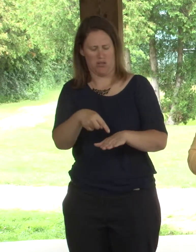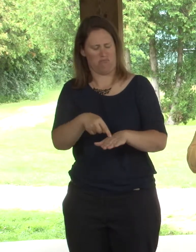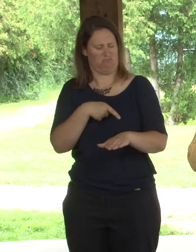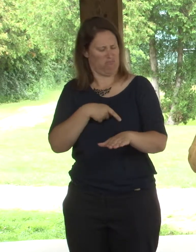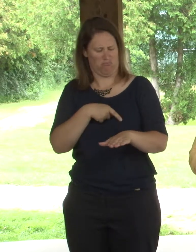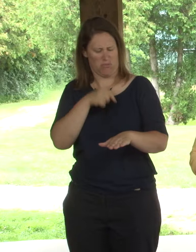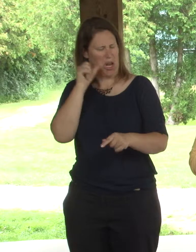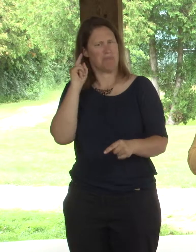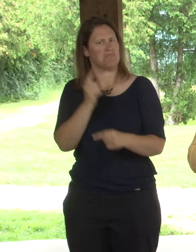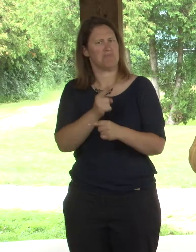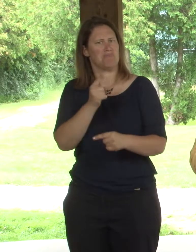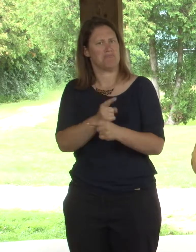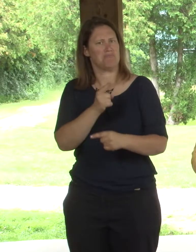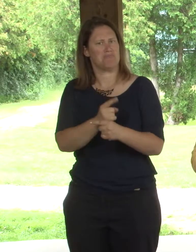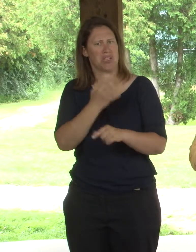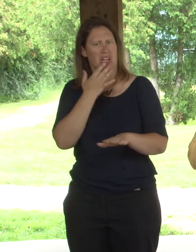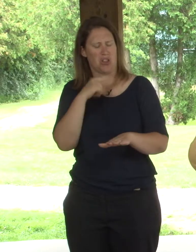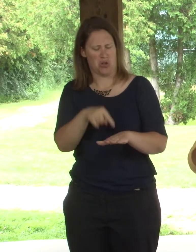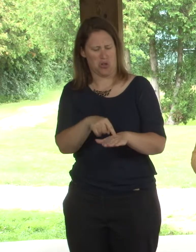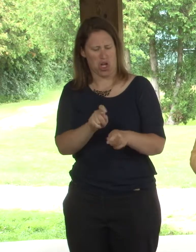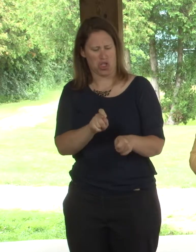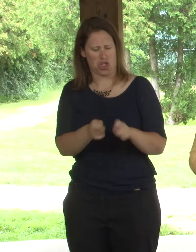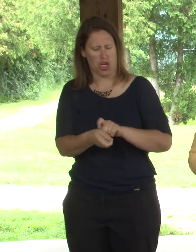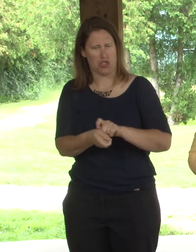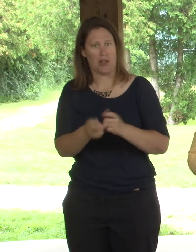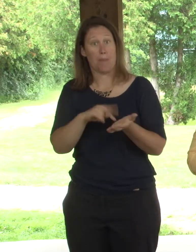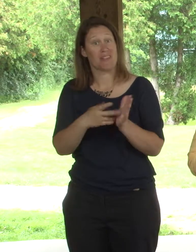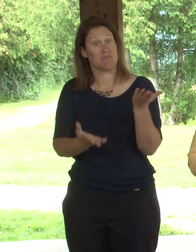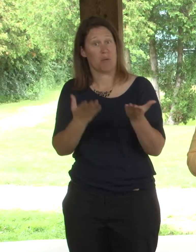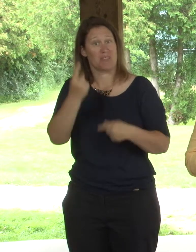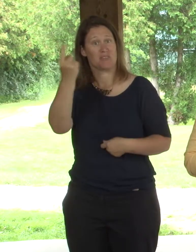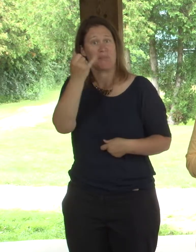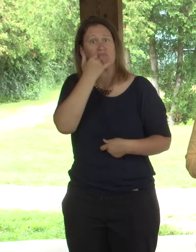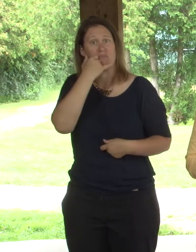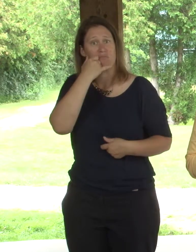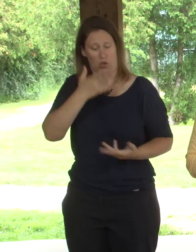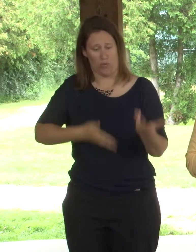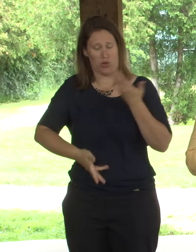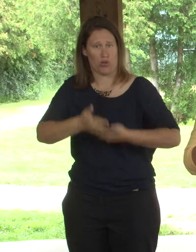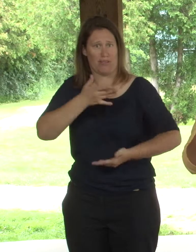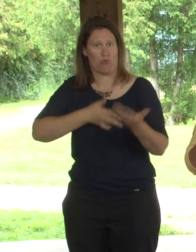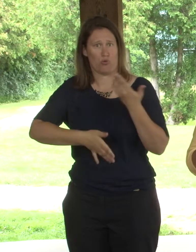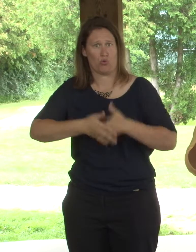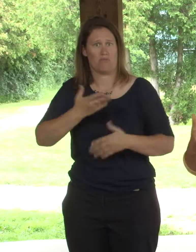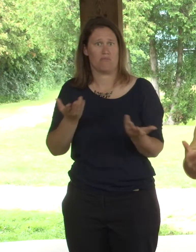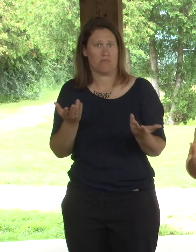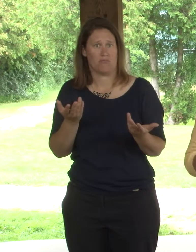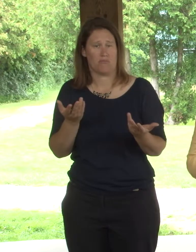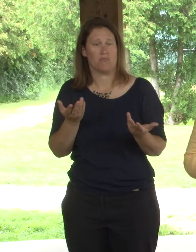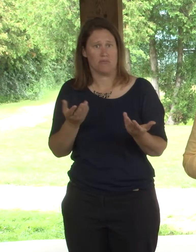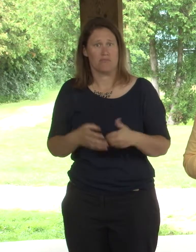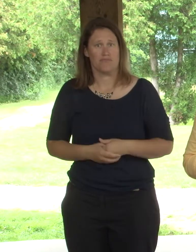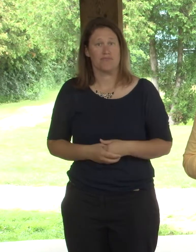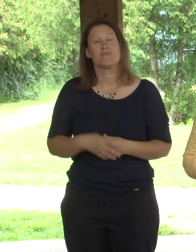past because the swelling and the discoloration are not a normal part of our healthy